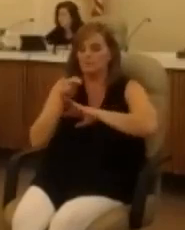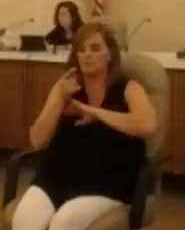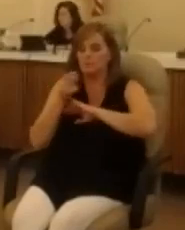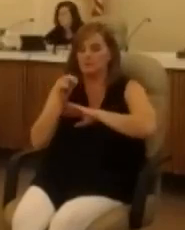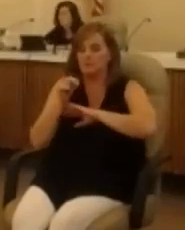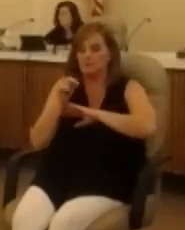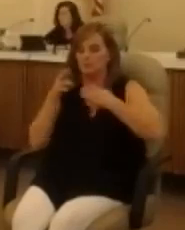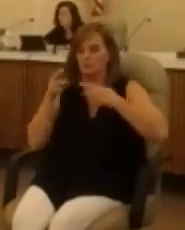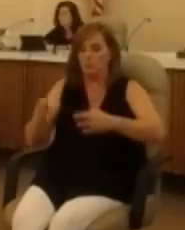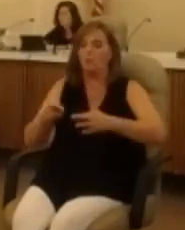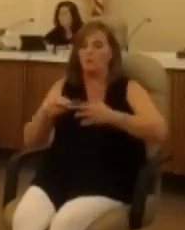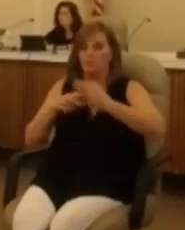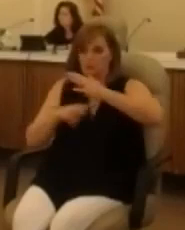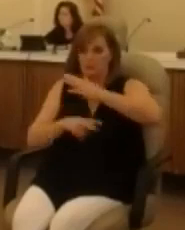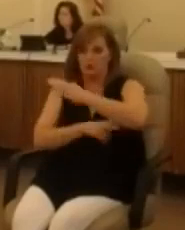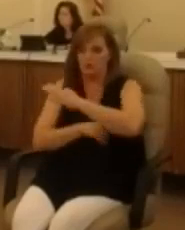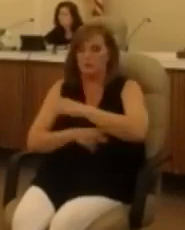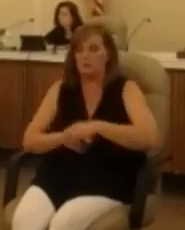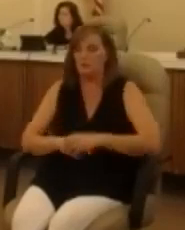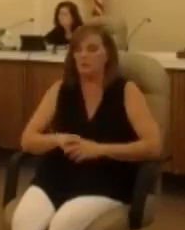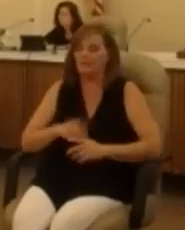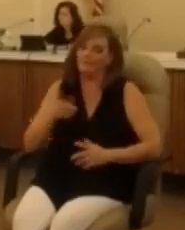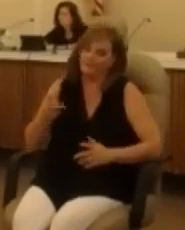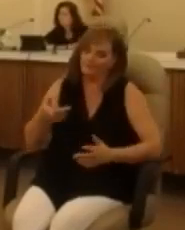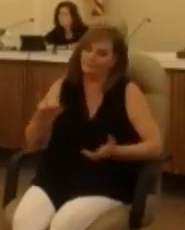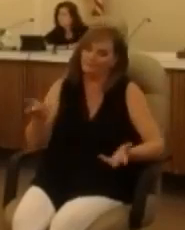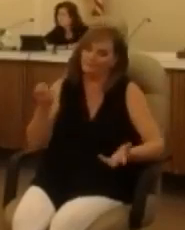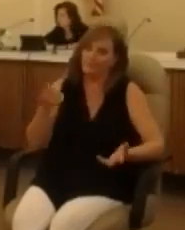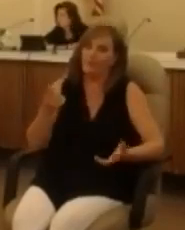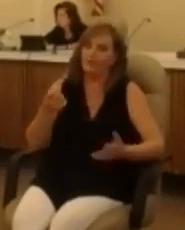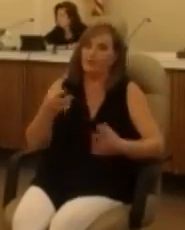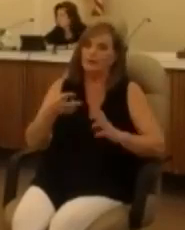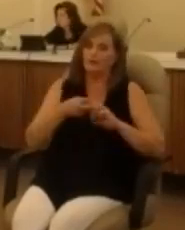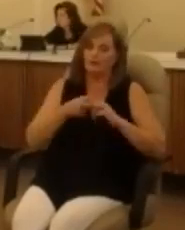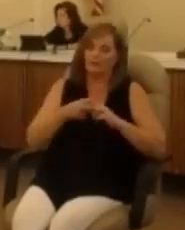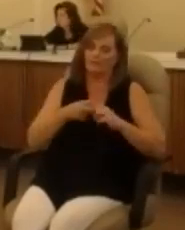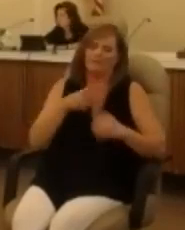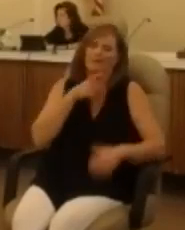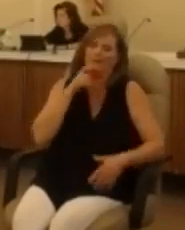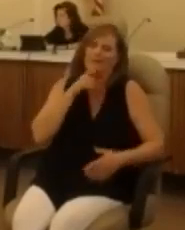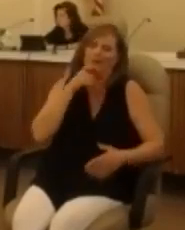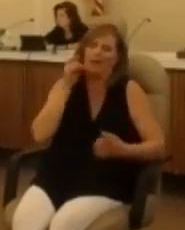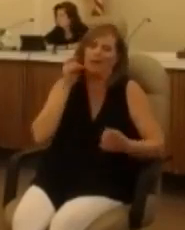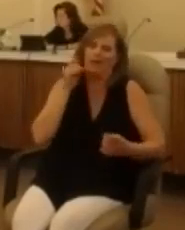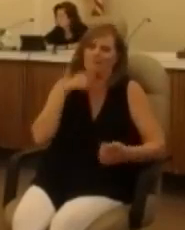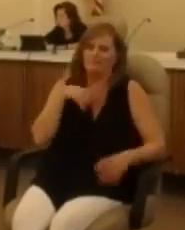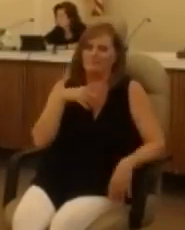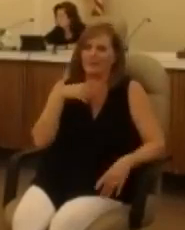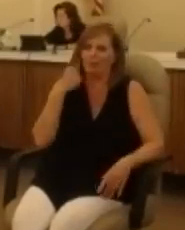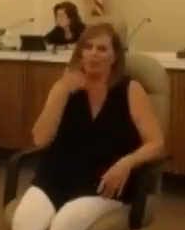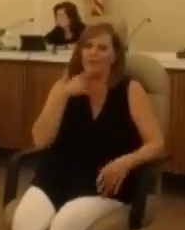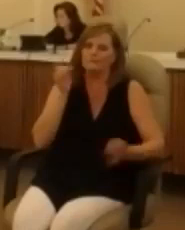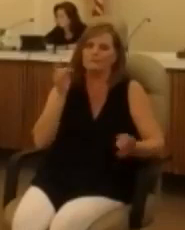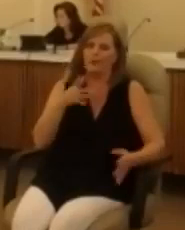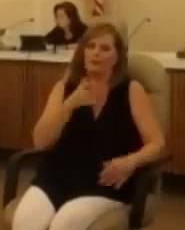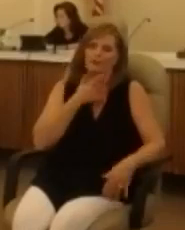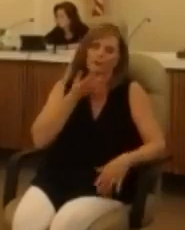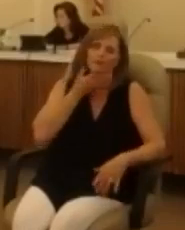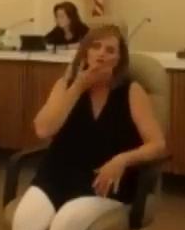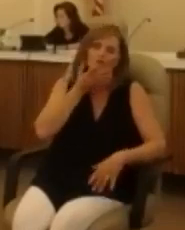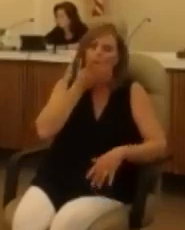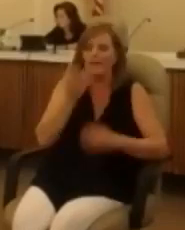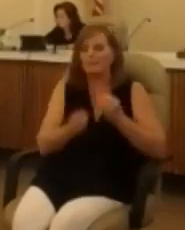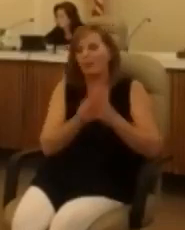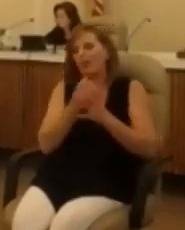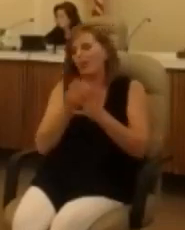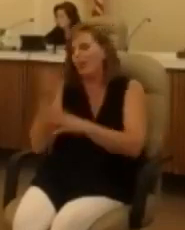Henrietta Road, that there were problems. It was basically ugly because there was all kinds of issues with grass growing up and weeds and